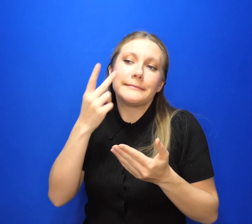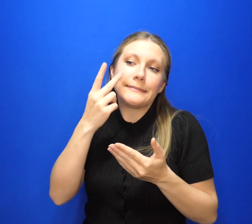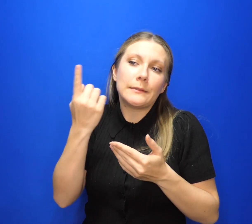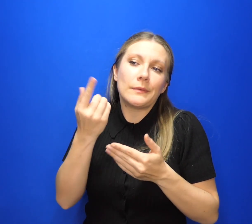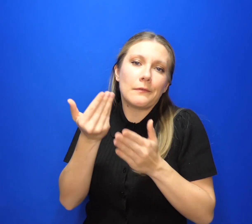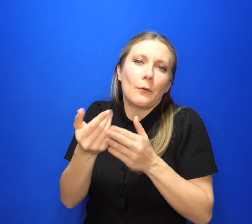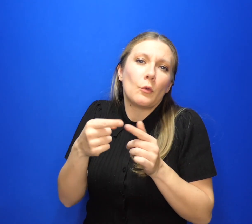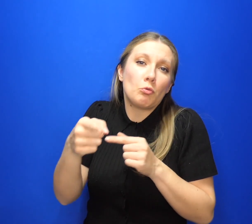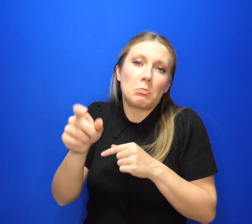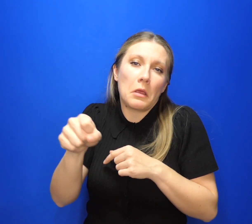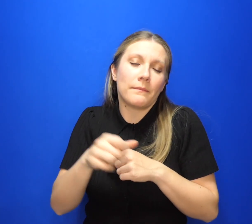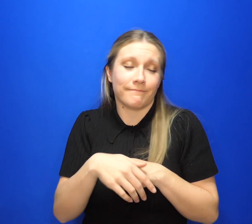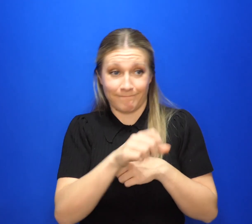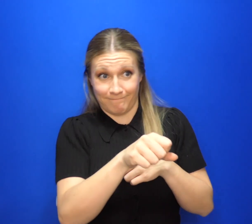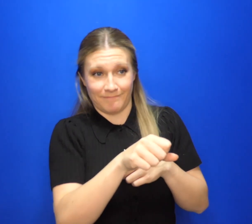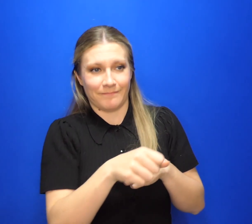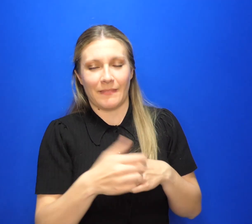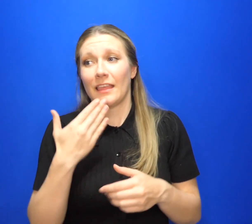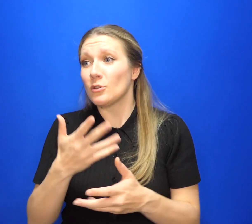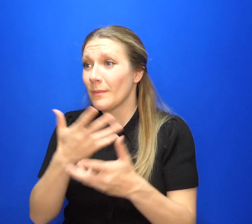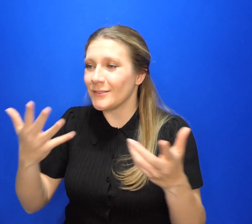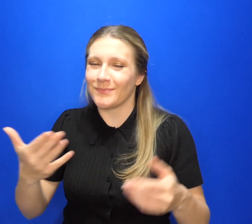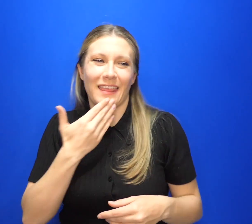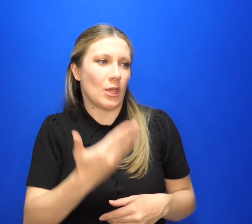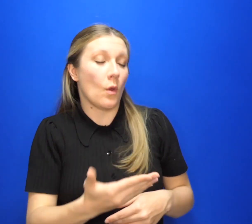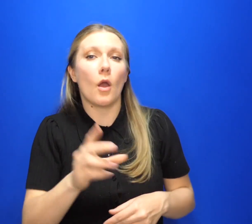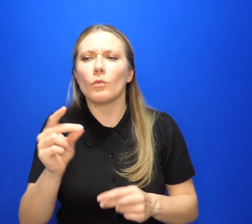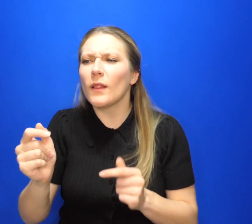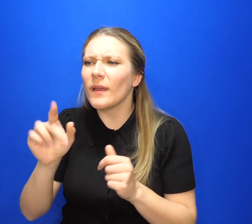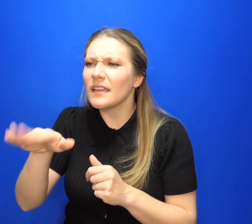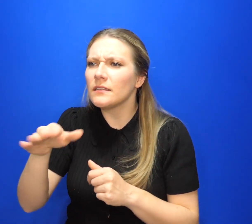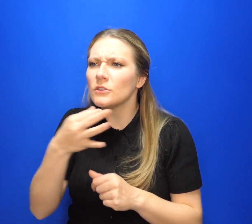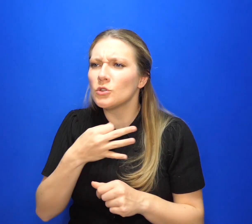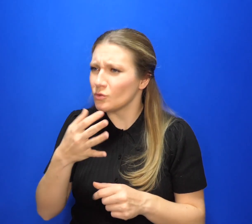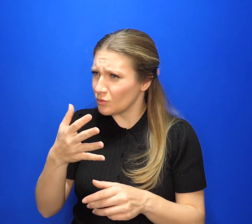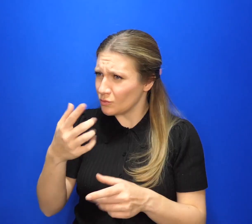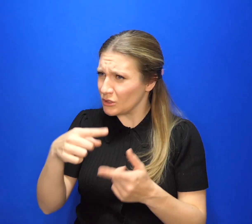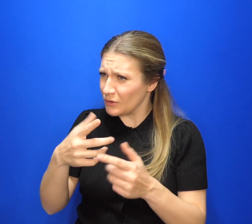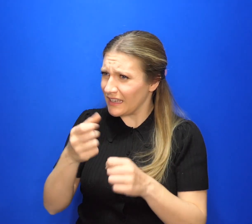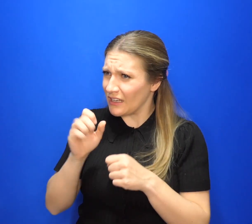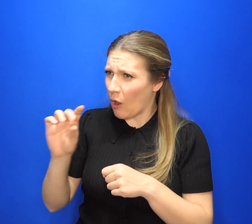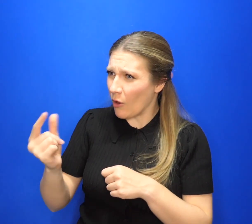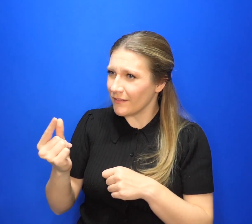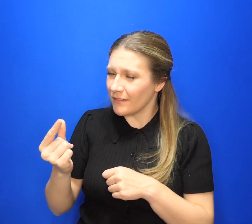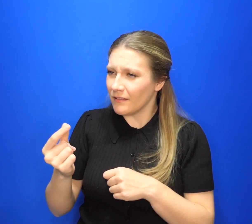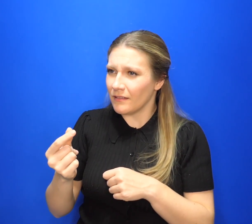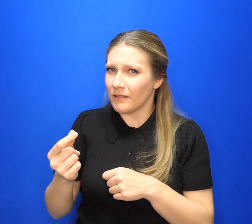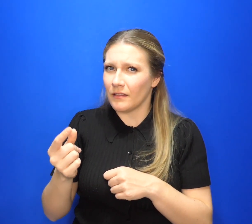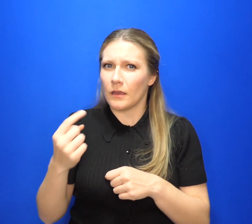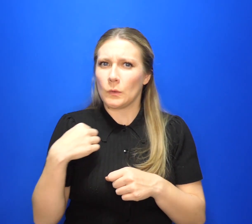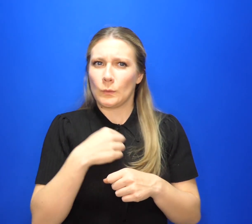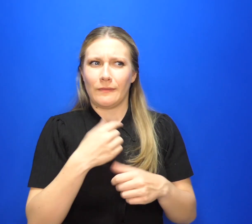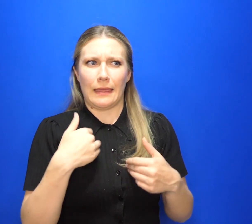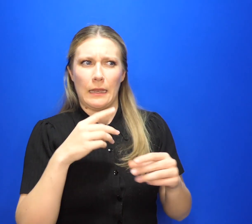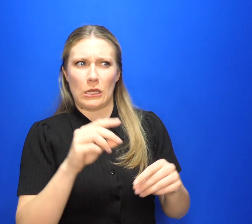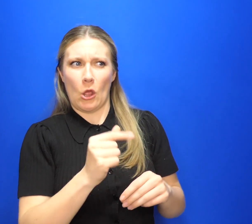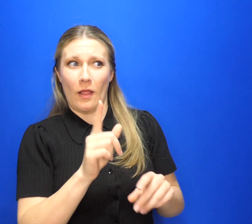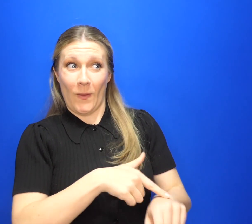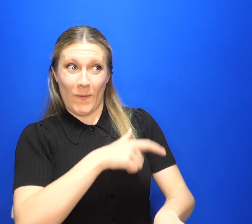Thank you. Real quick. When'd you get a dog? Oh, we've had a dog a long time. How would I know? I thought you have cats. Oh, well, we have a